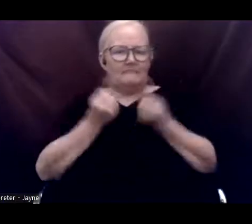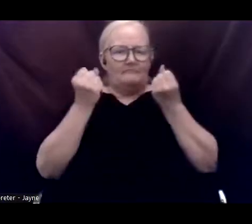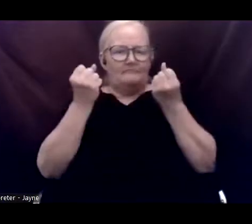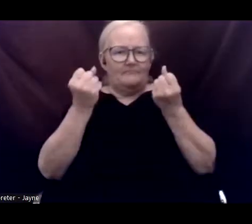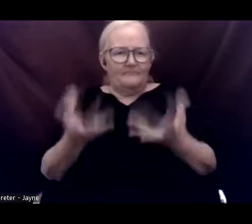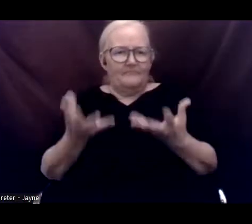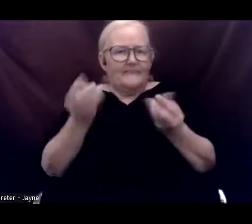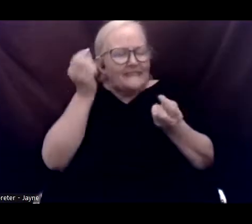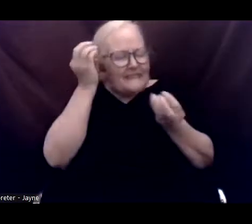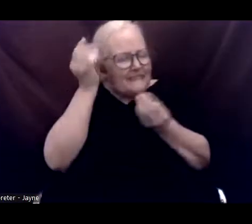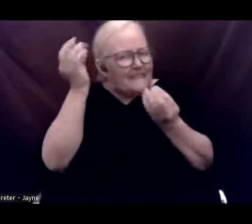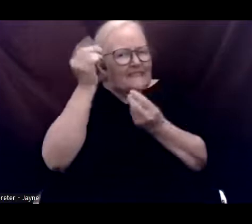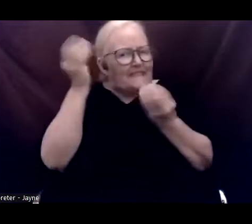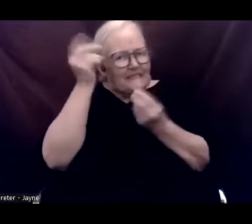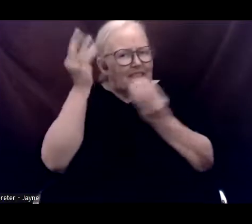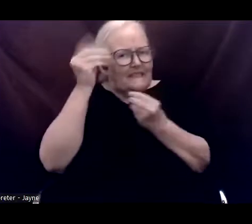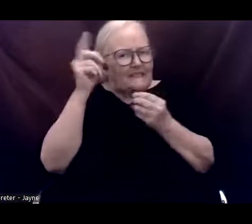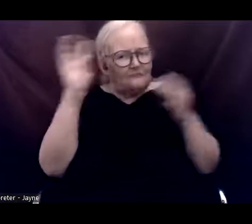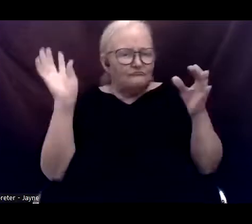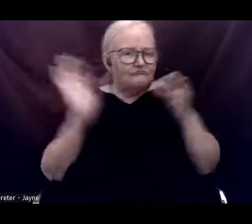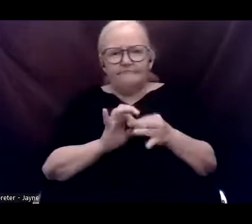thoughts merrily appear.